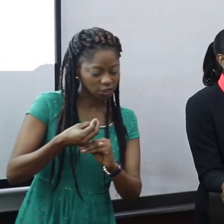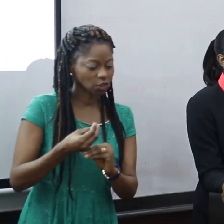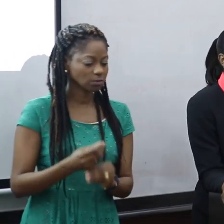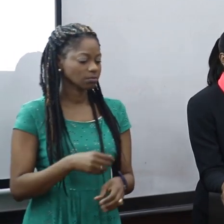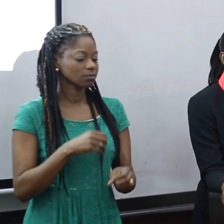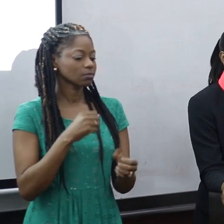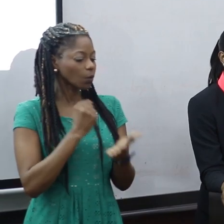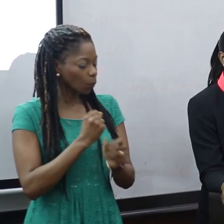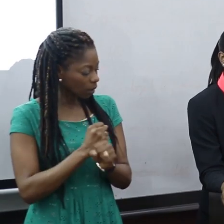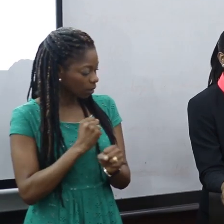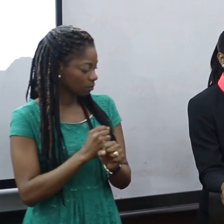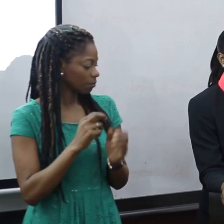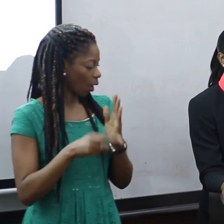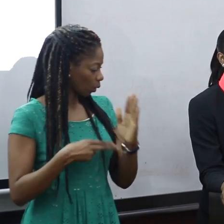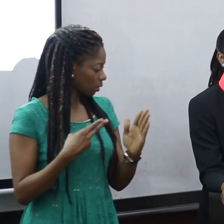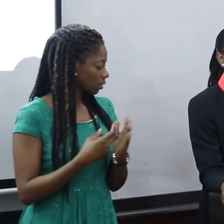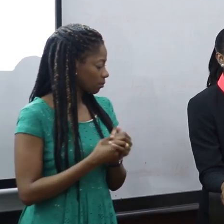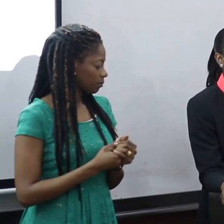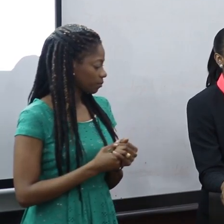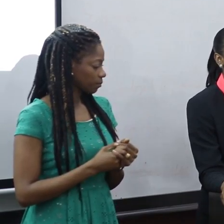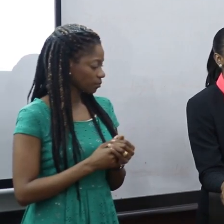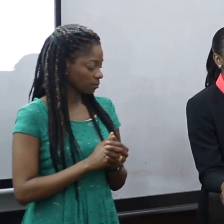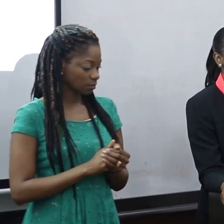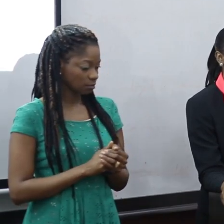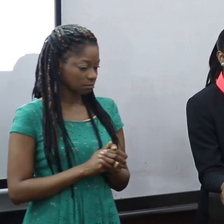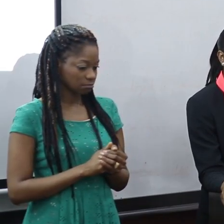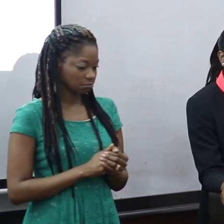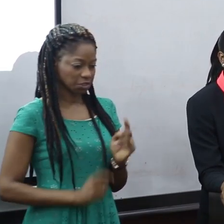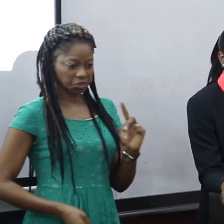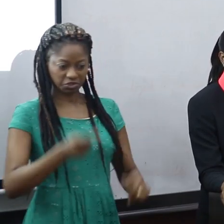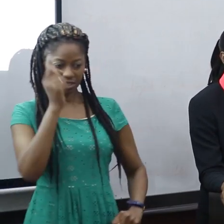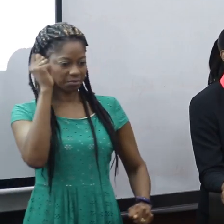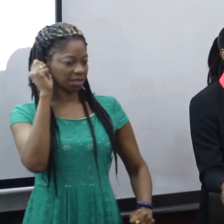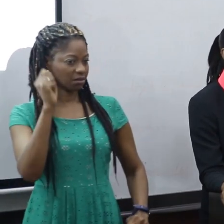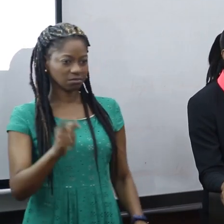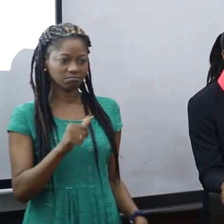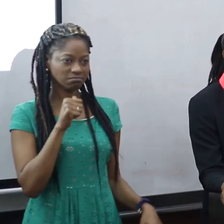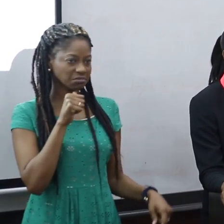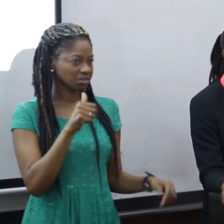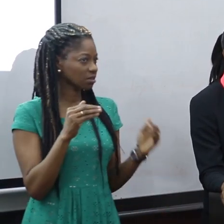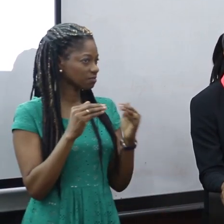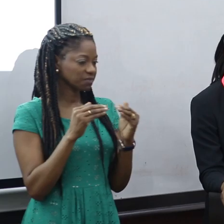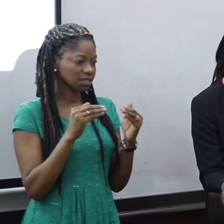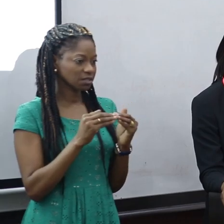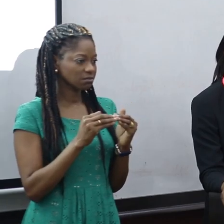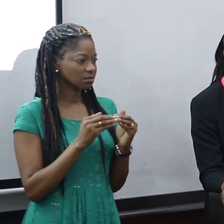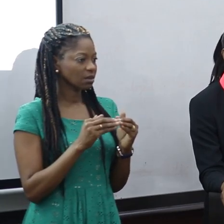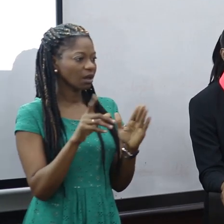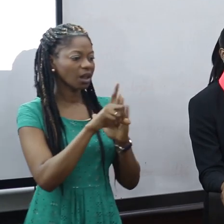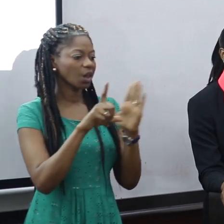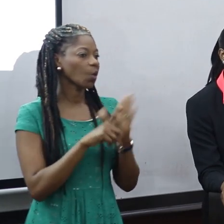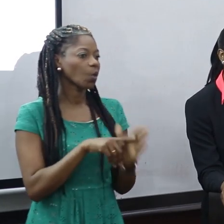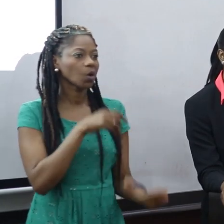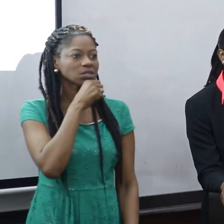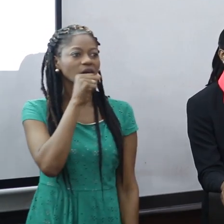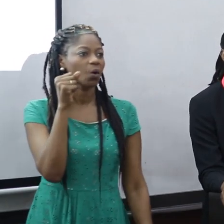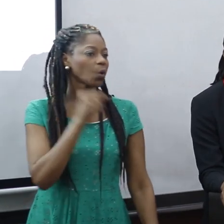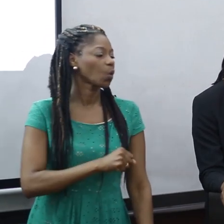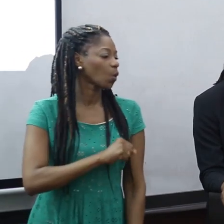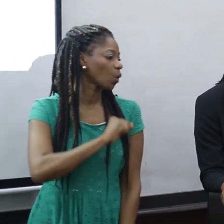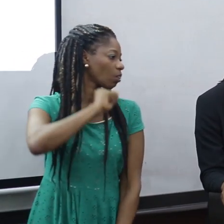Our legislative infrastructure has unfortunately not kept pace with our internal international obligations in the area